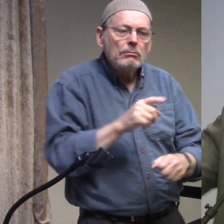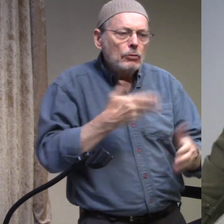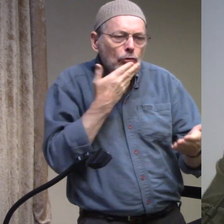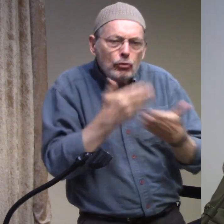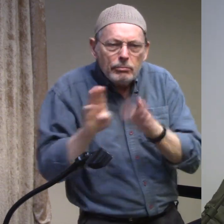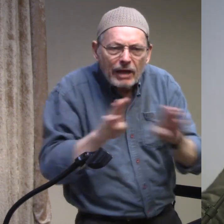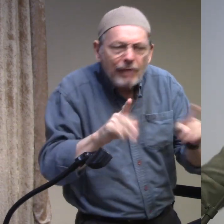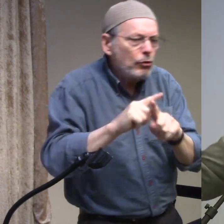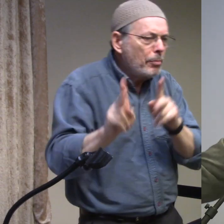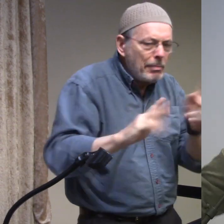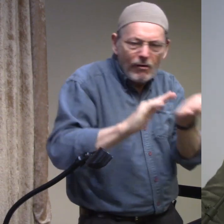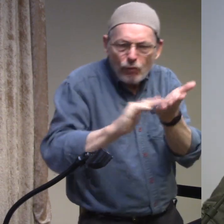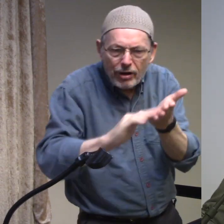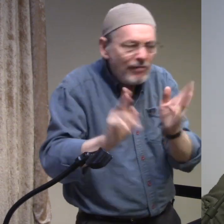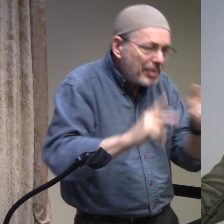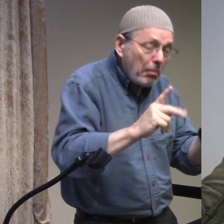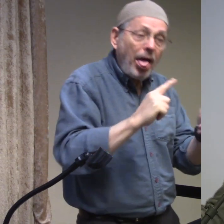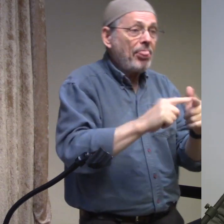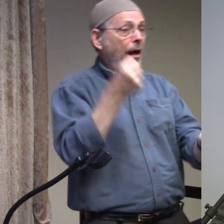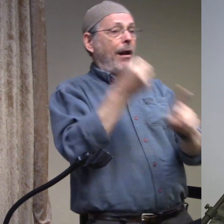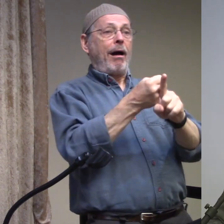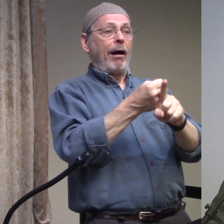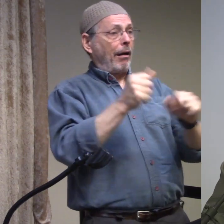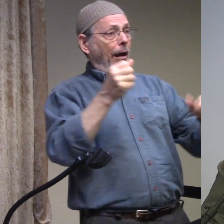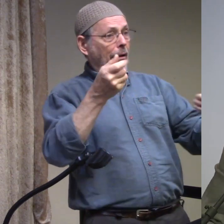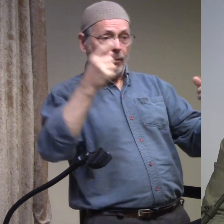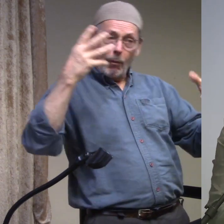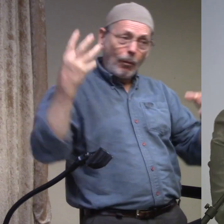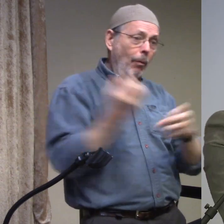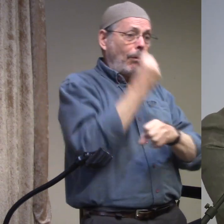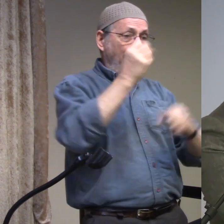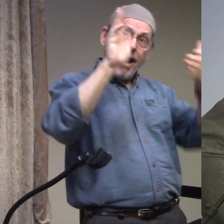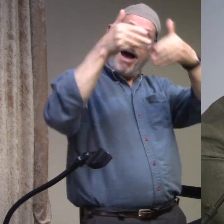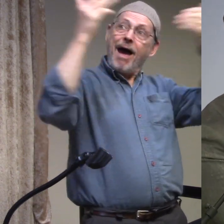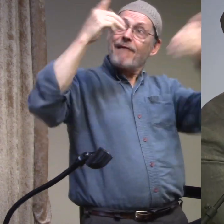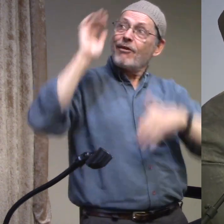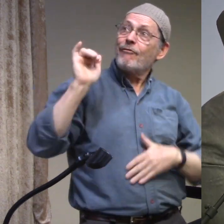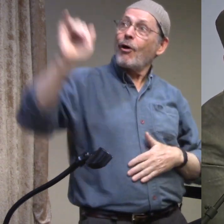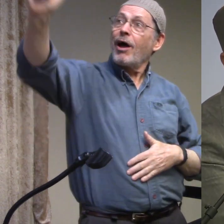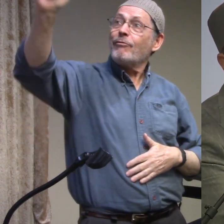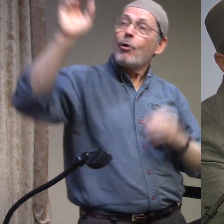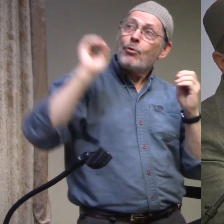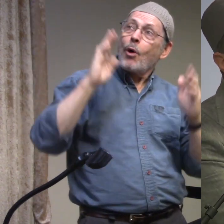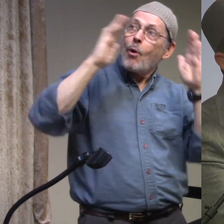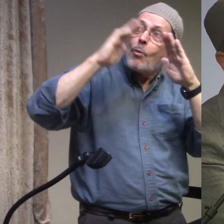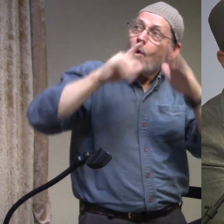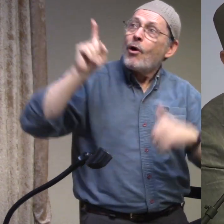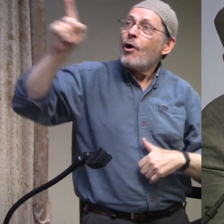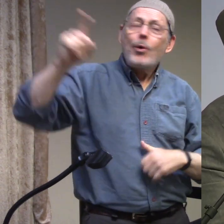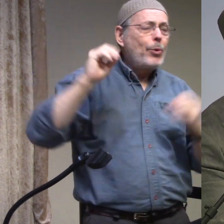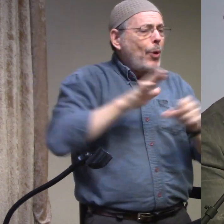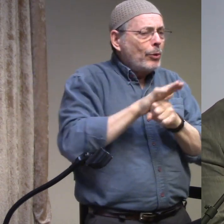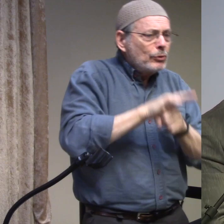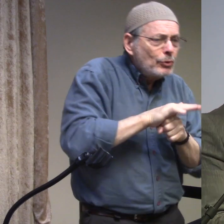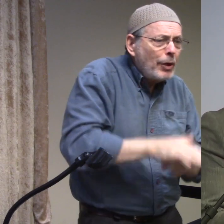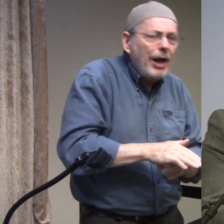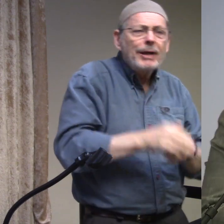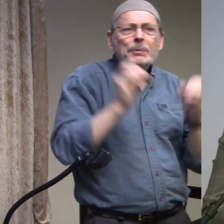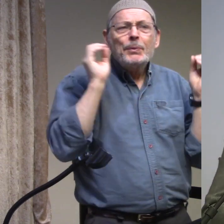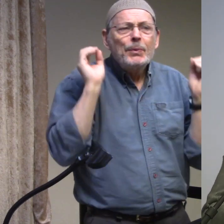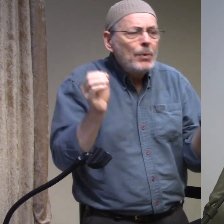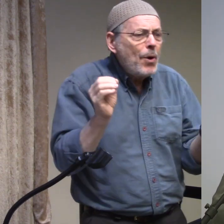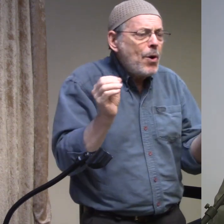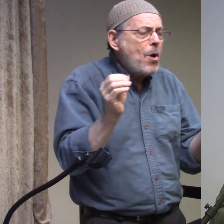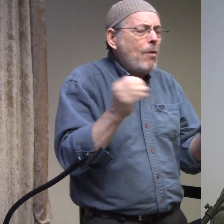people, forgive people, and then we get heaven forever, where there is no worry, there is no stress, where there is